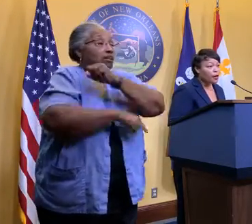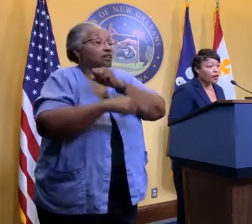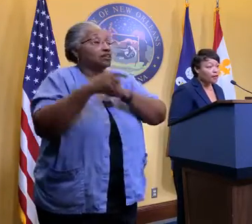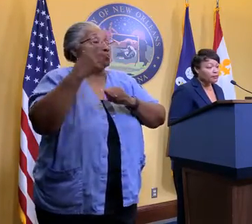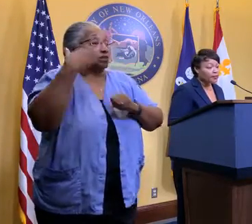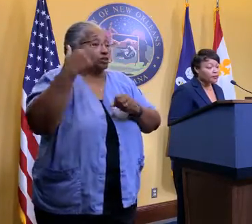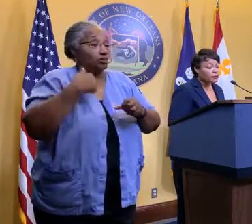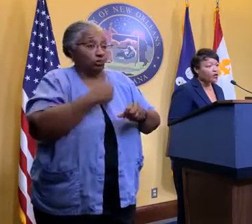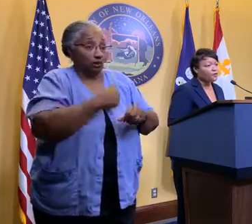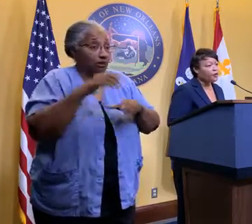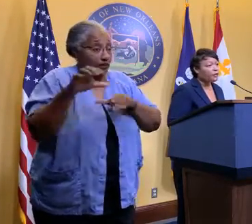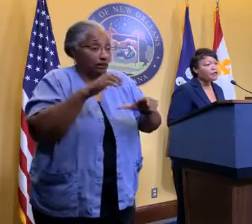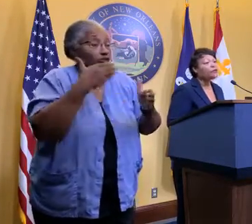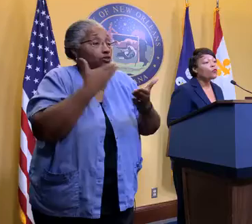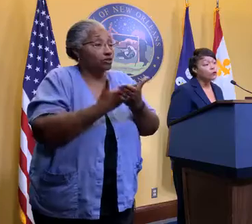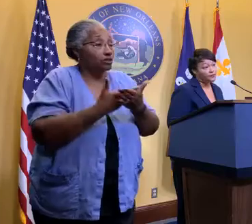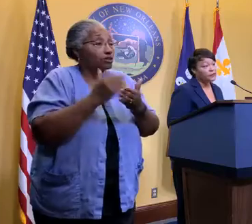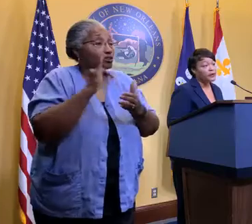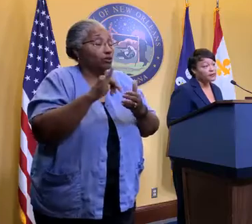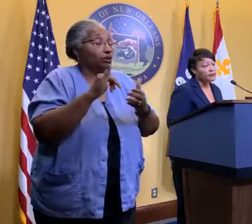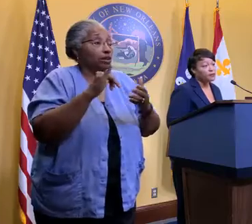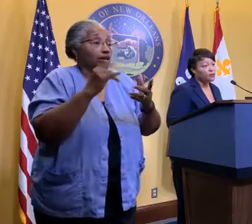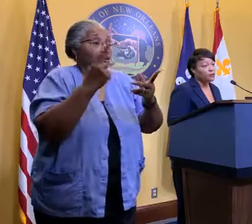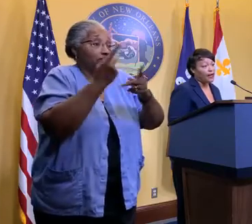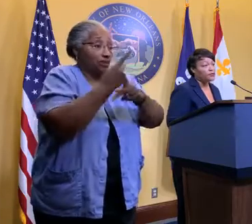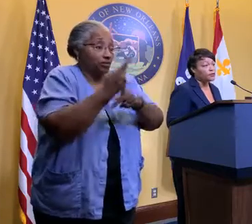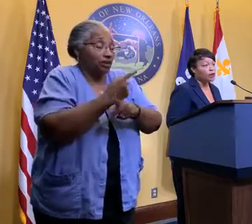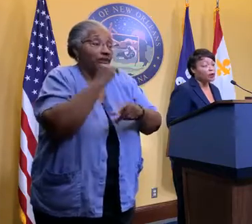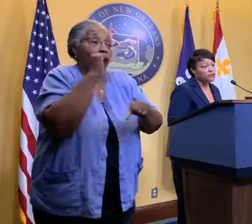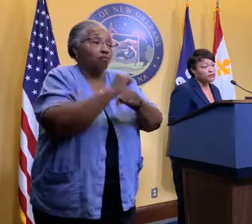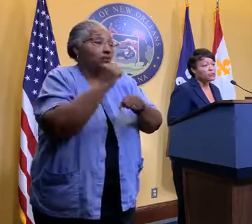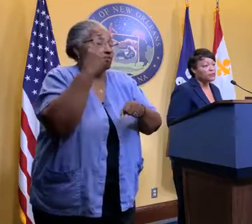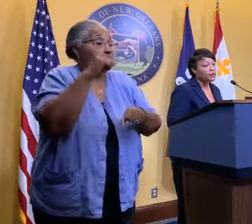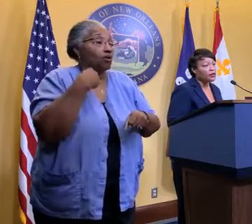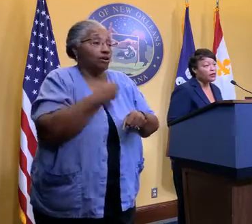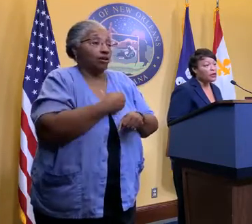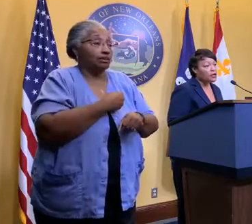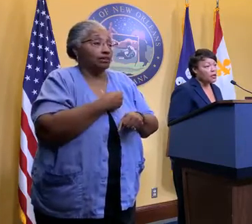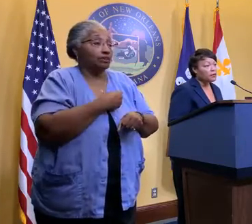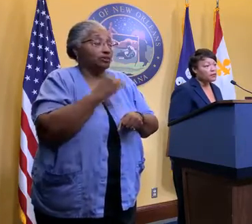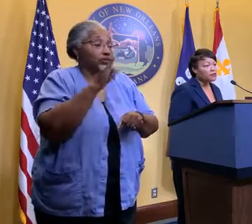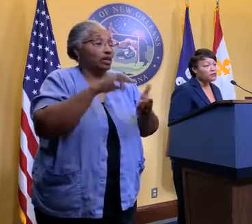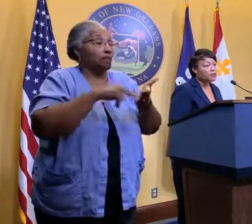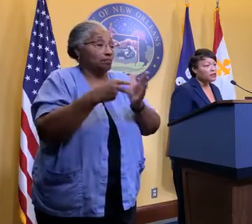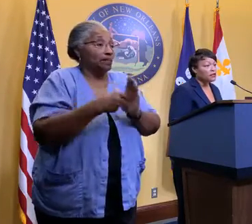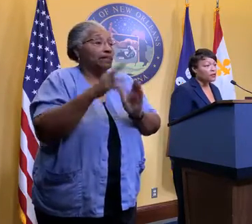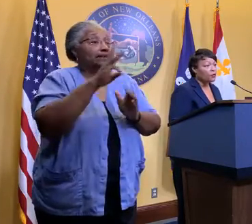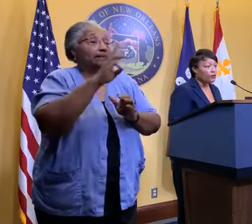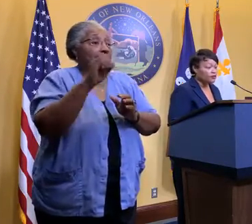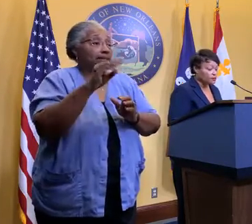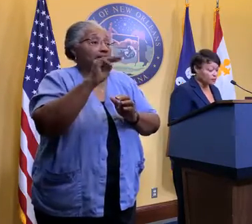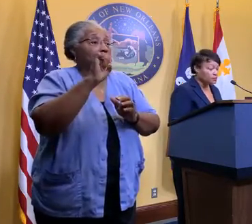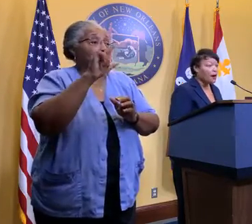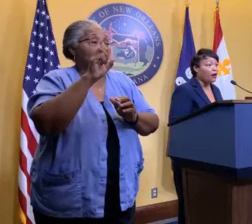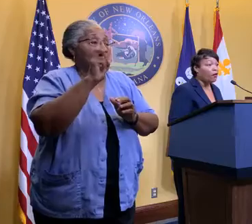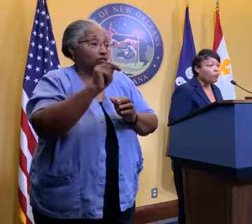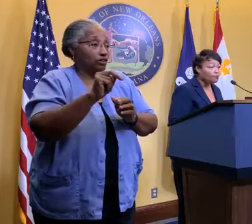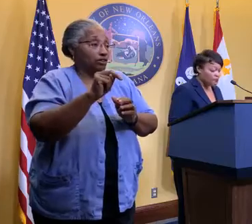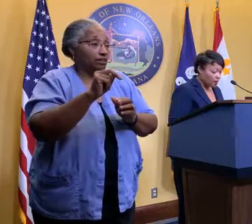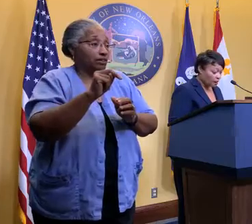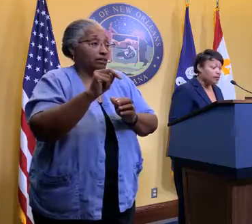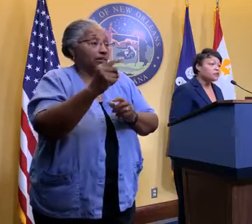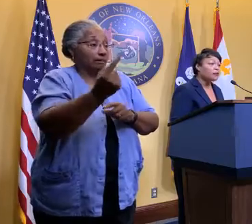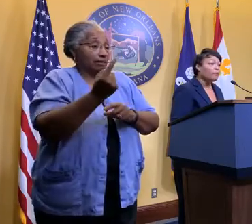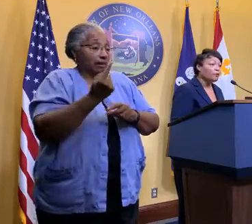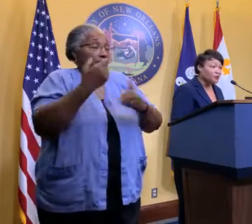do. And so that formula doesn't work for us. And so as a result, 60 million coming to the city of New Orleans. It is my